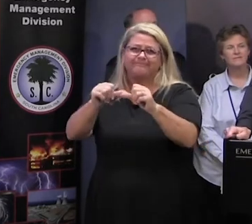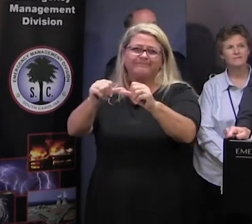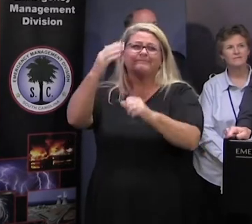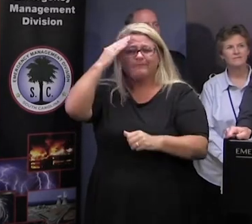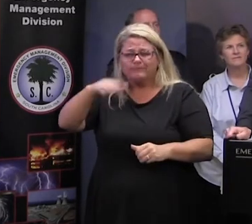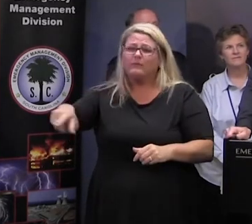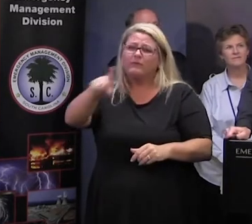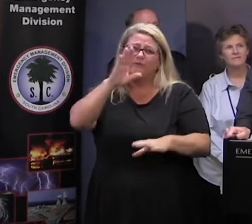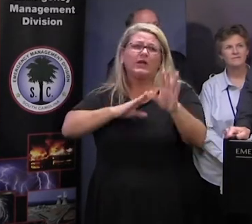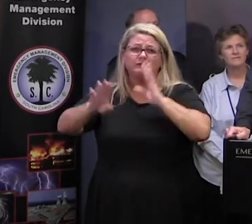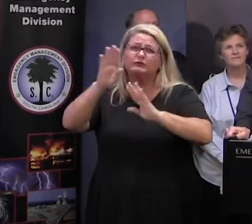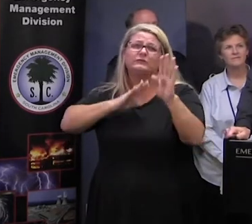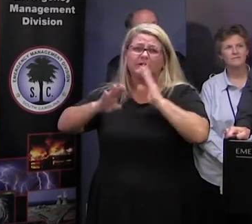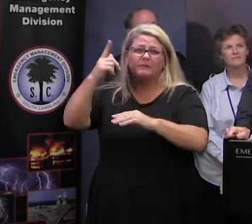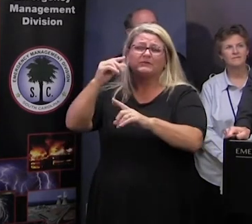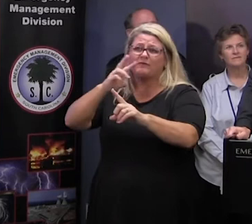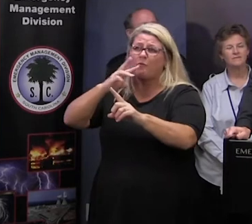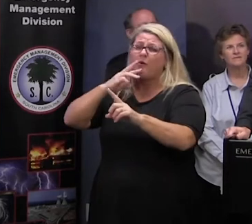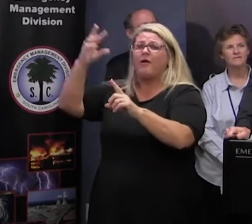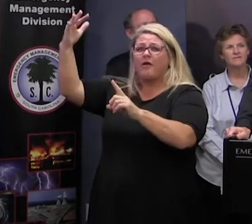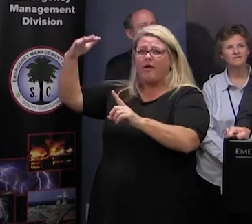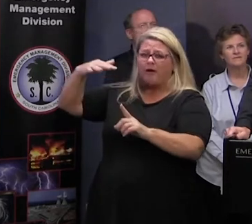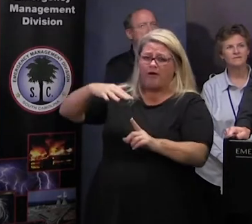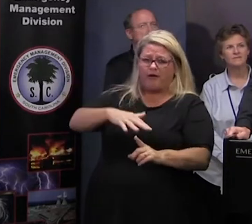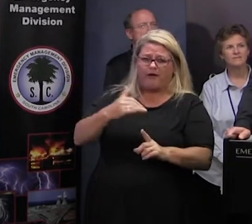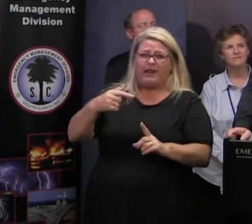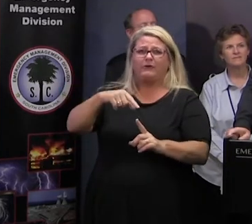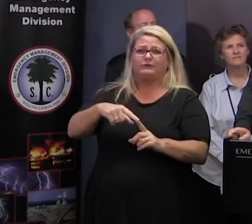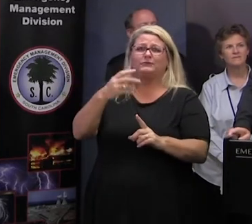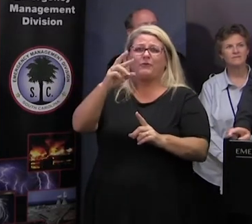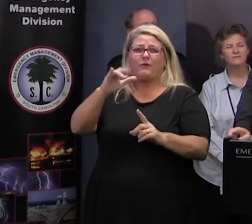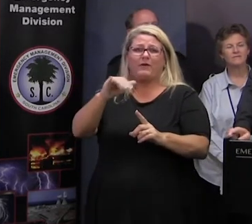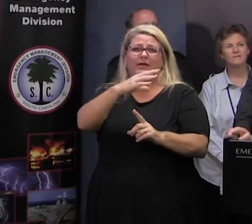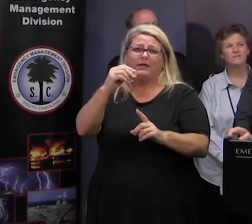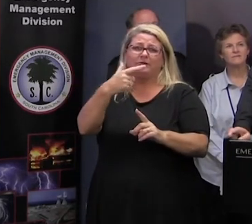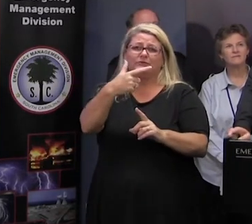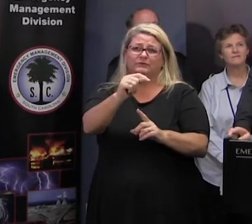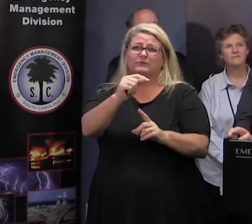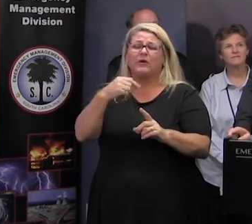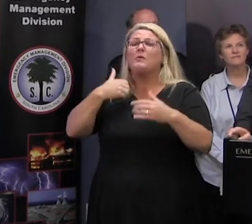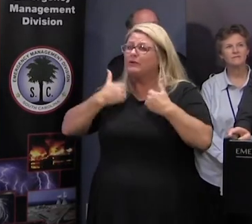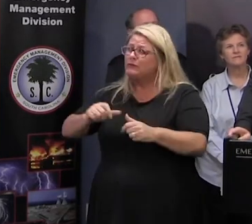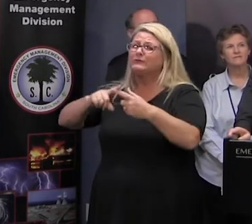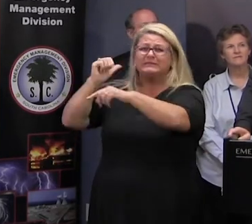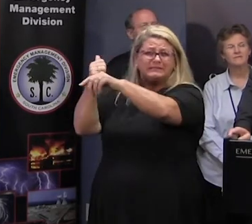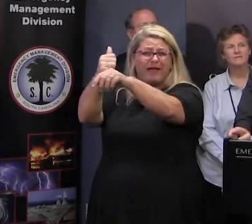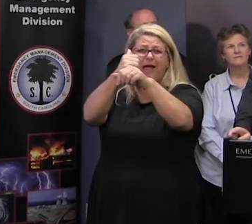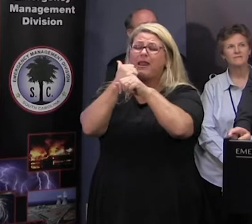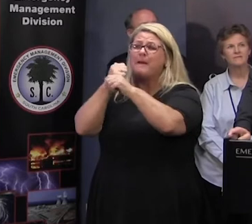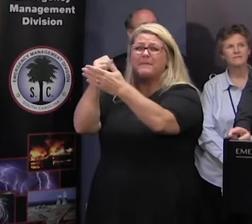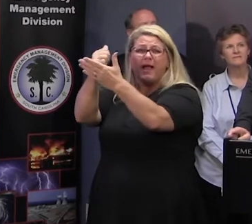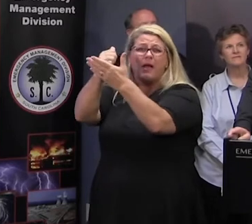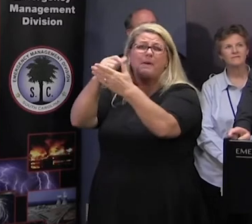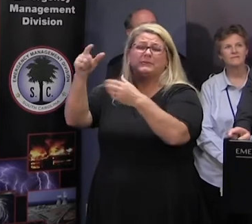those as this water continues to creep down the basins. You know, we're trying to do everything that we can to pre-position commodities and